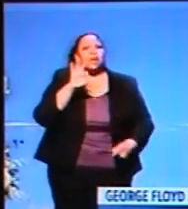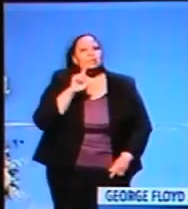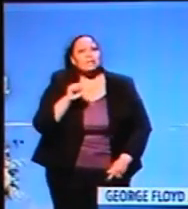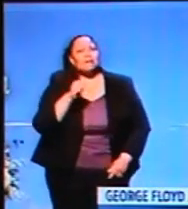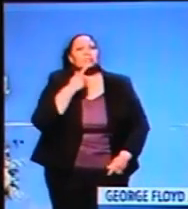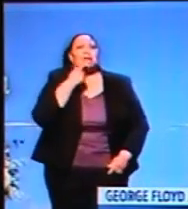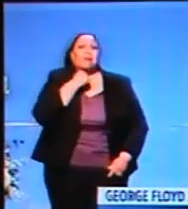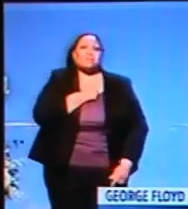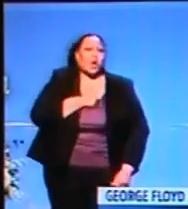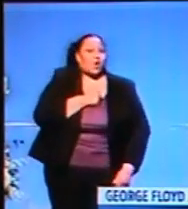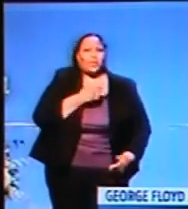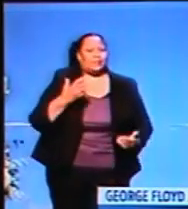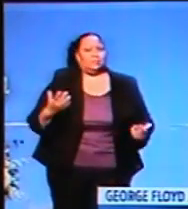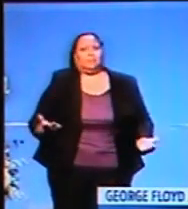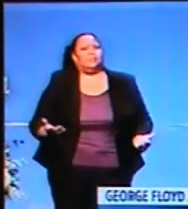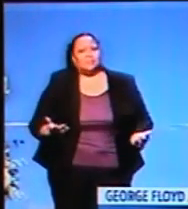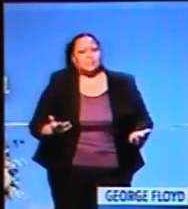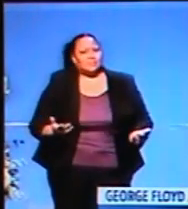about you sorry.